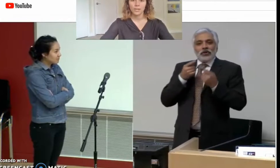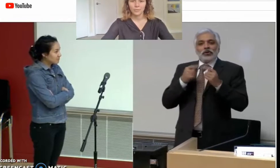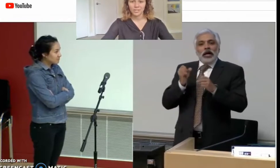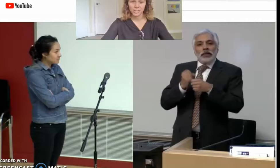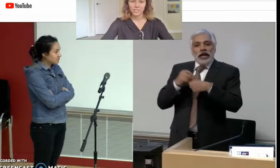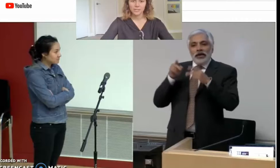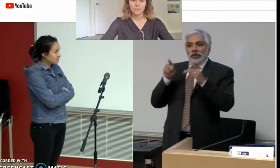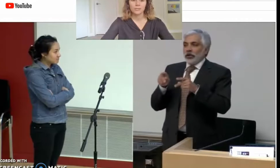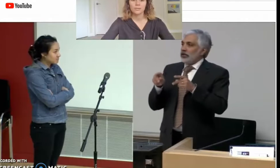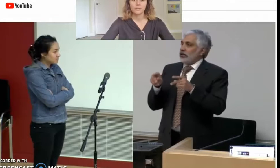I apologize.